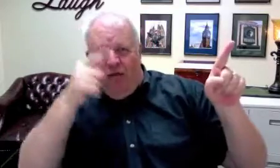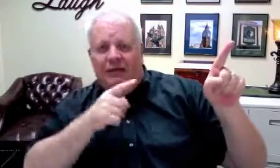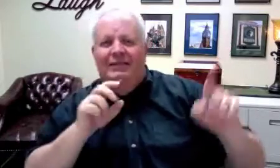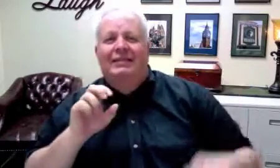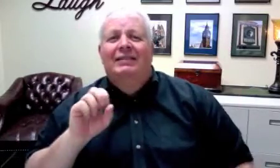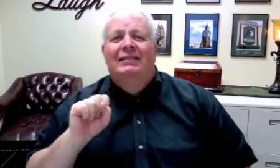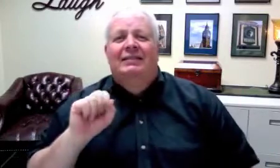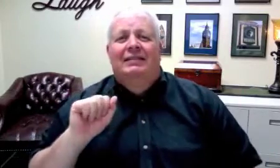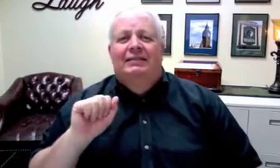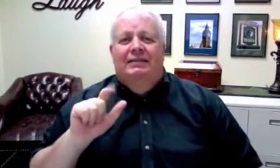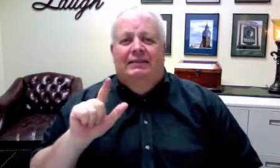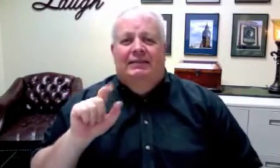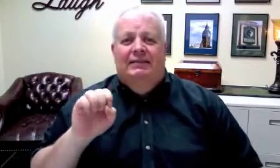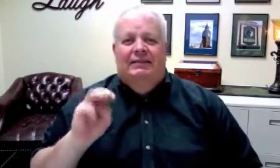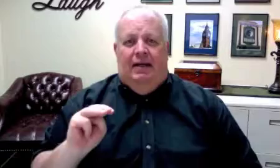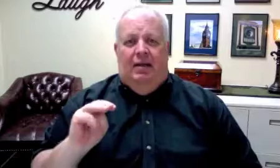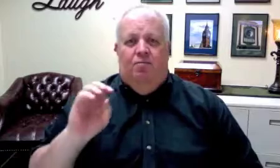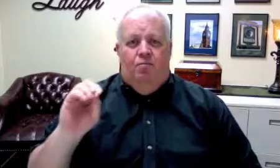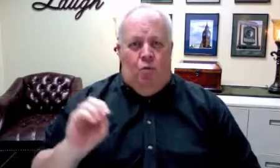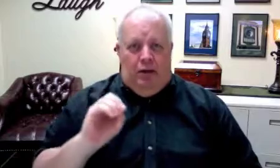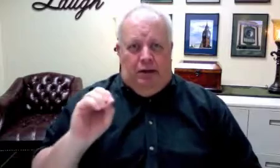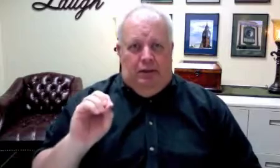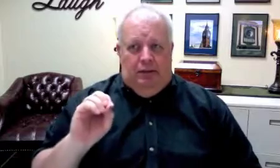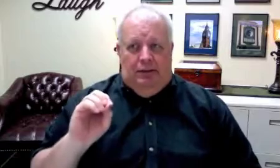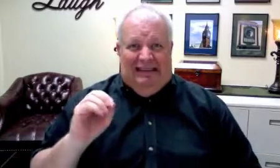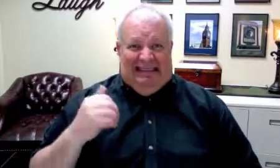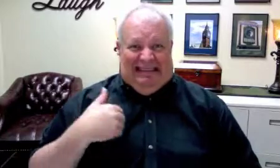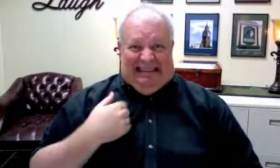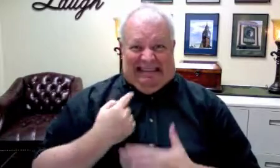This last week was an important week.